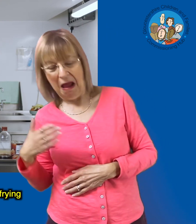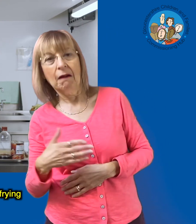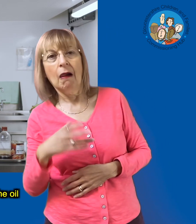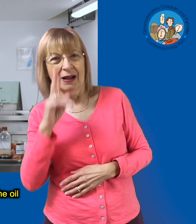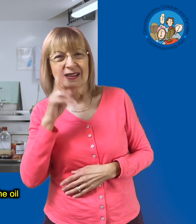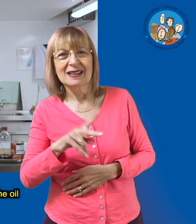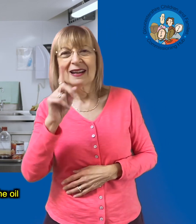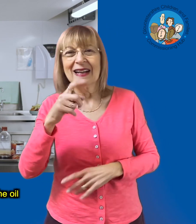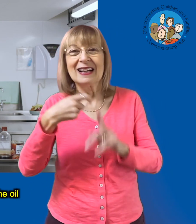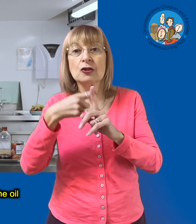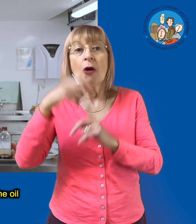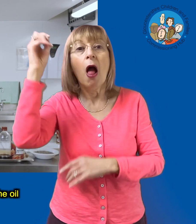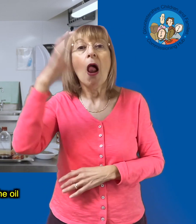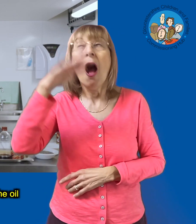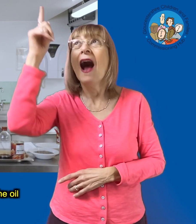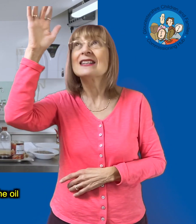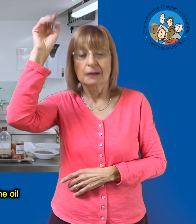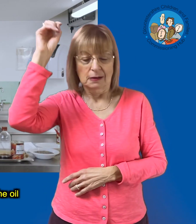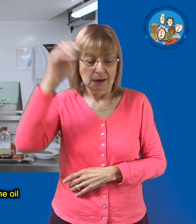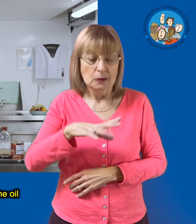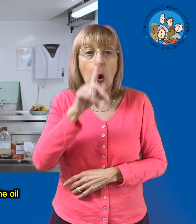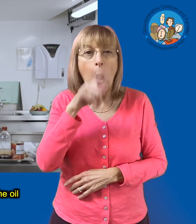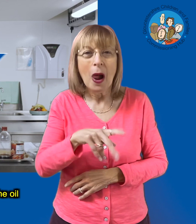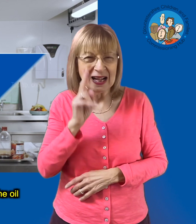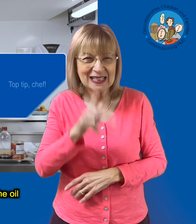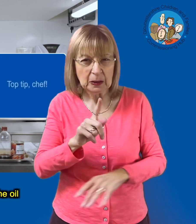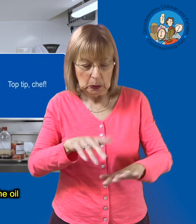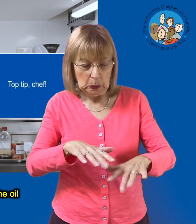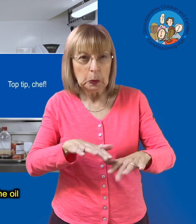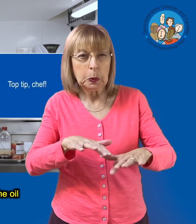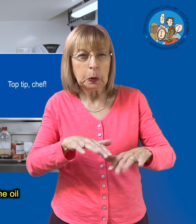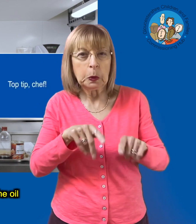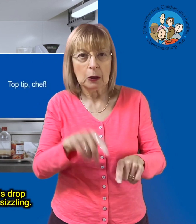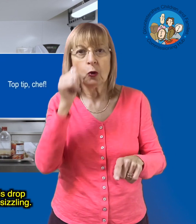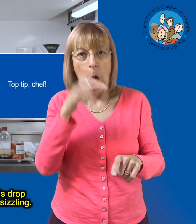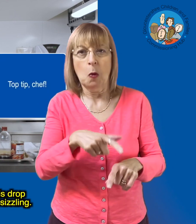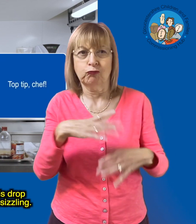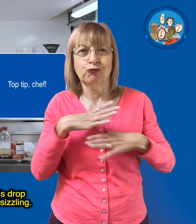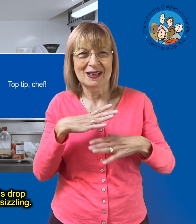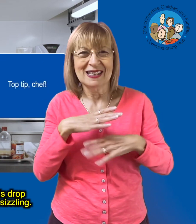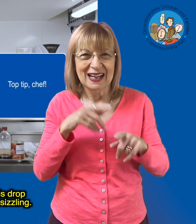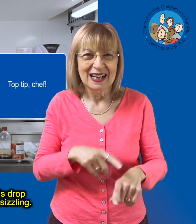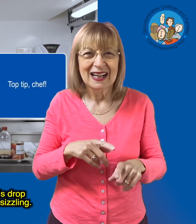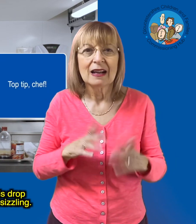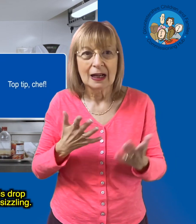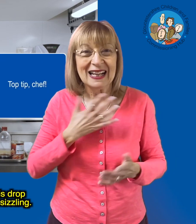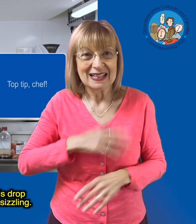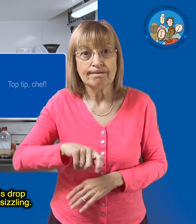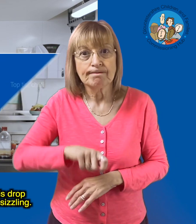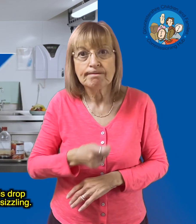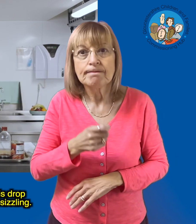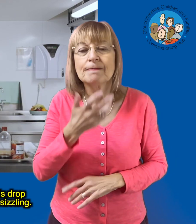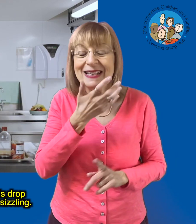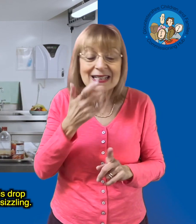an angle and see the reflection of your kitchen light in the oil, you'll see it shimmering and moving. The other way to do it is, once it's